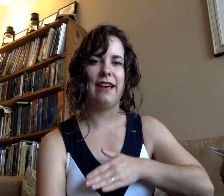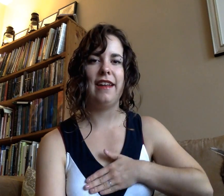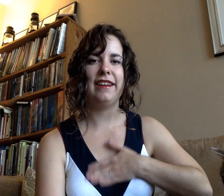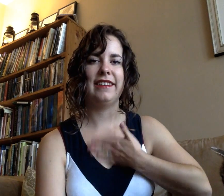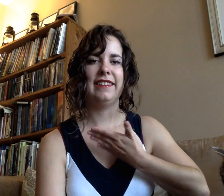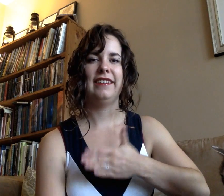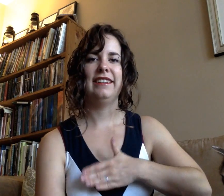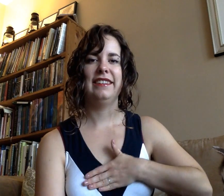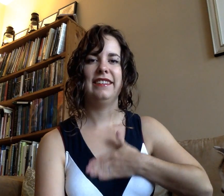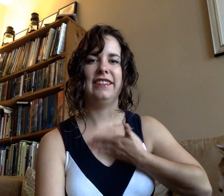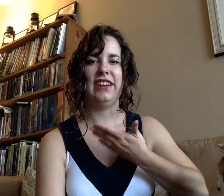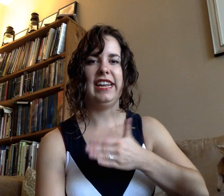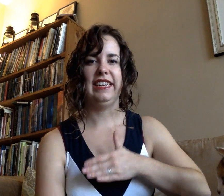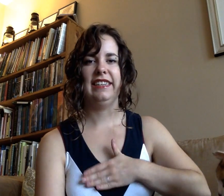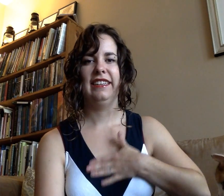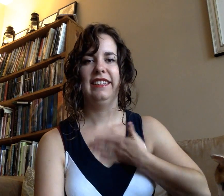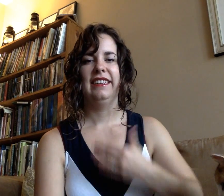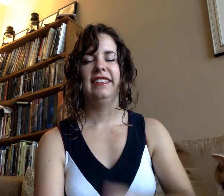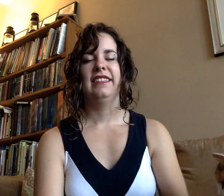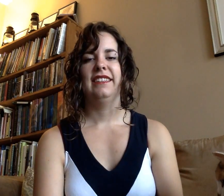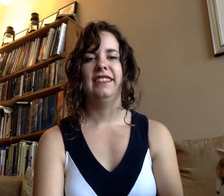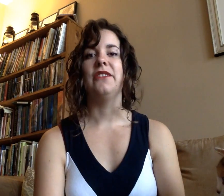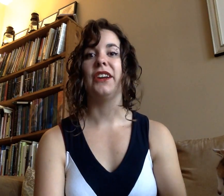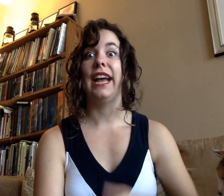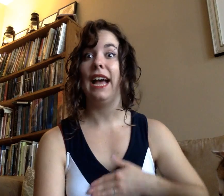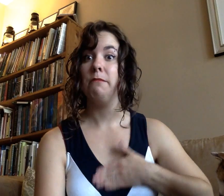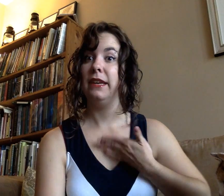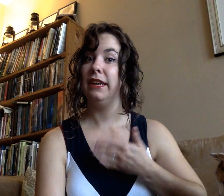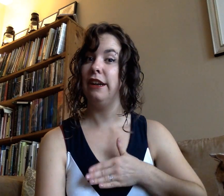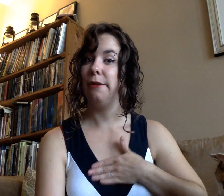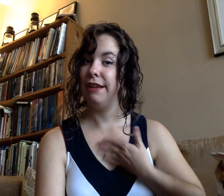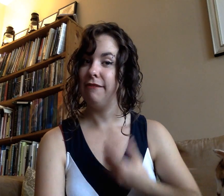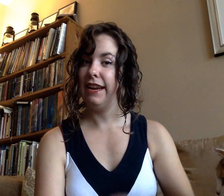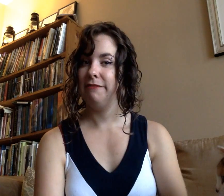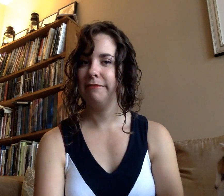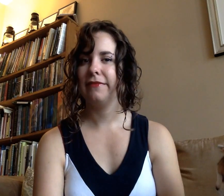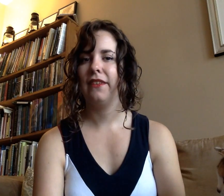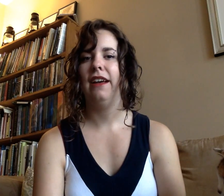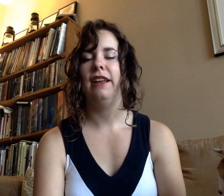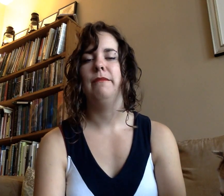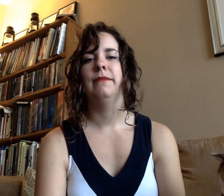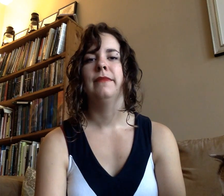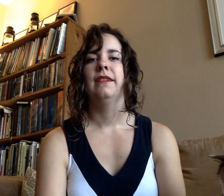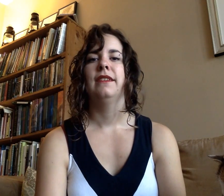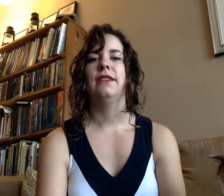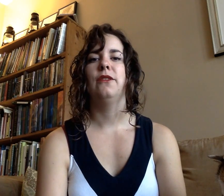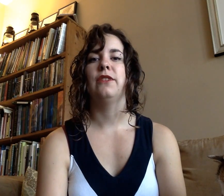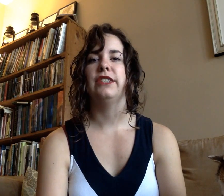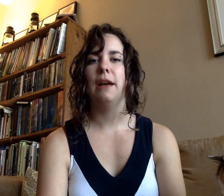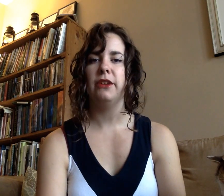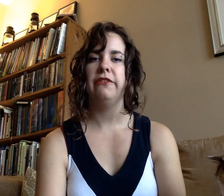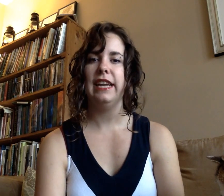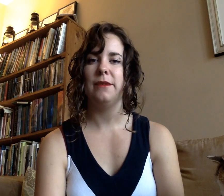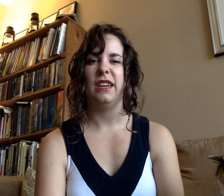on. Great. So if you're happy and you know it, right? So for stomp your feet, we're going